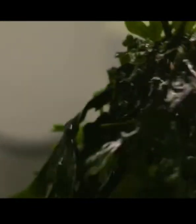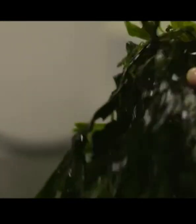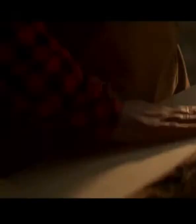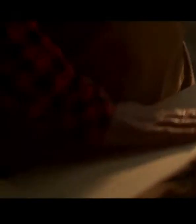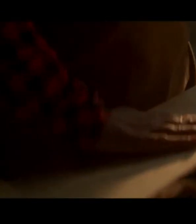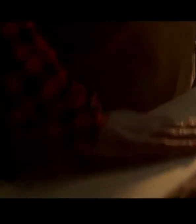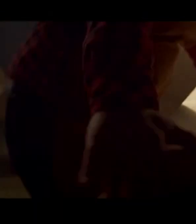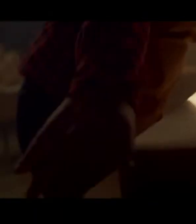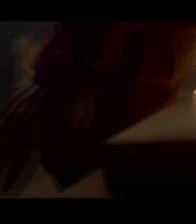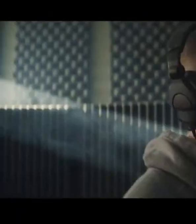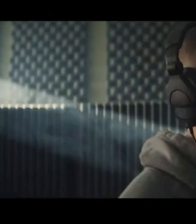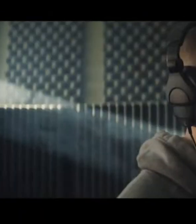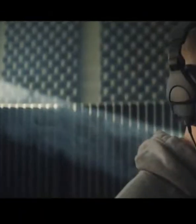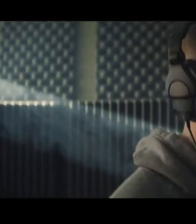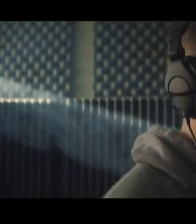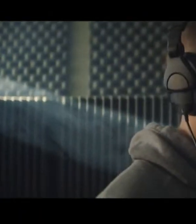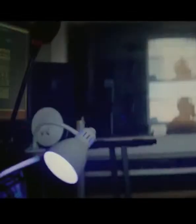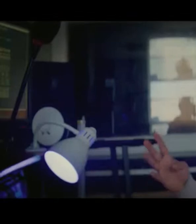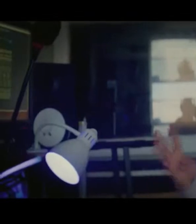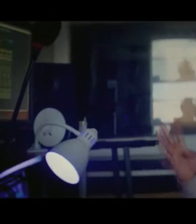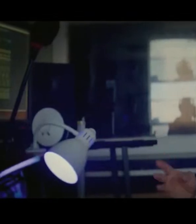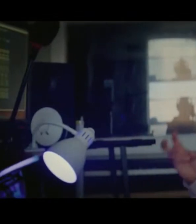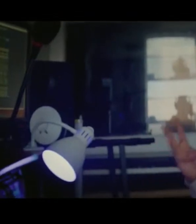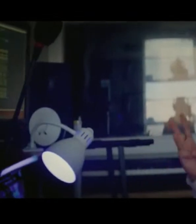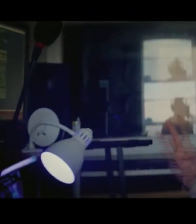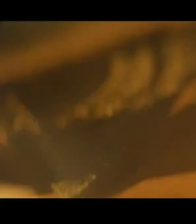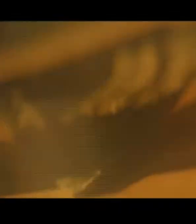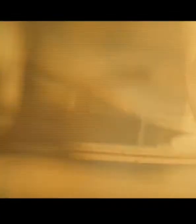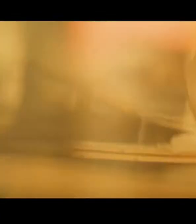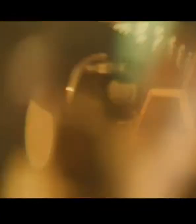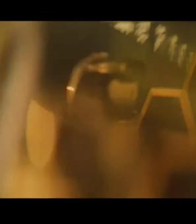see its potential, and turn possibility